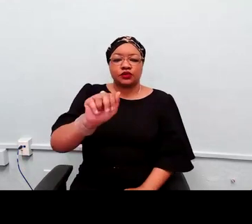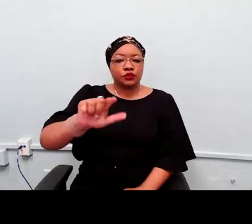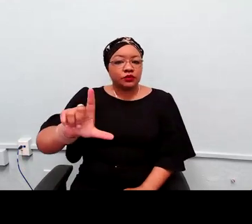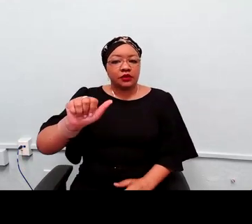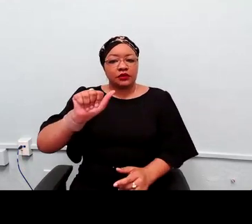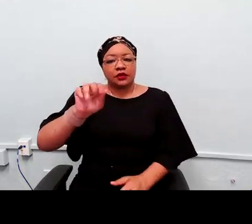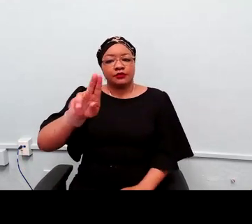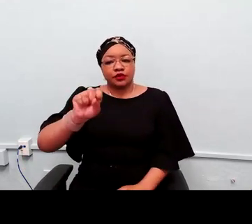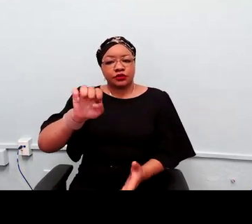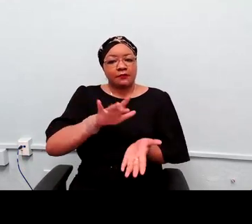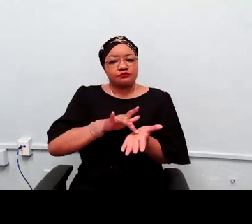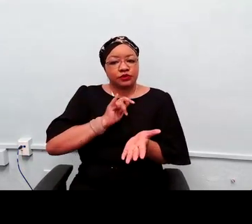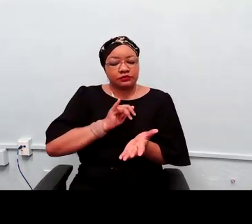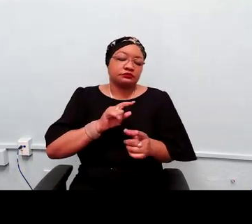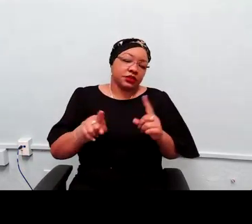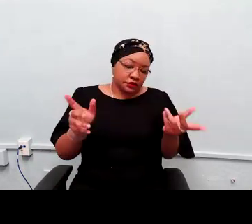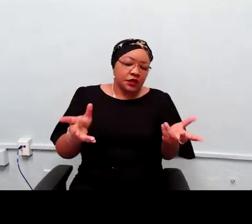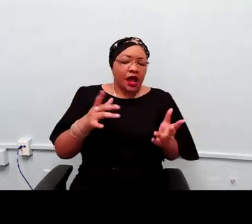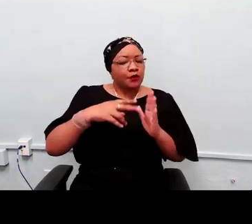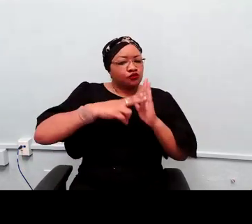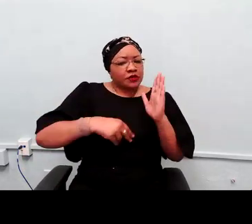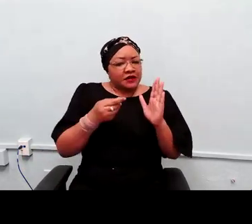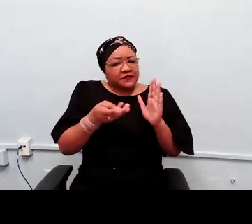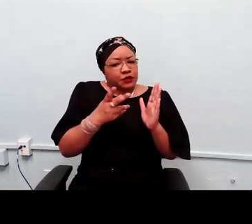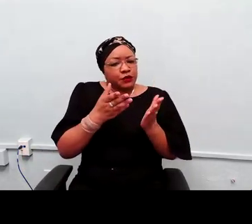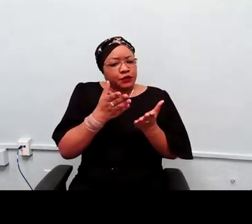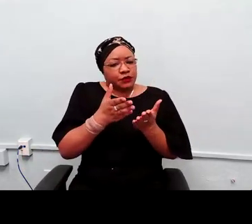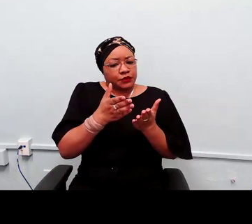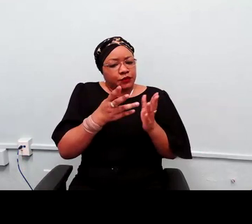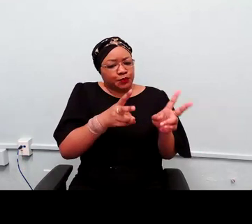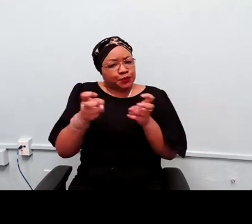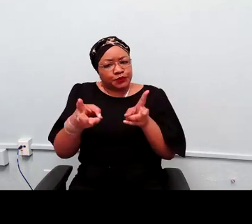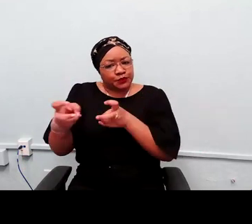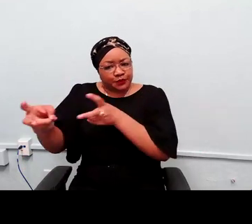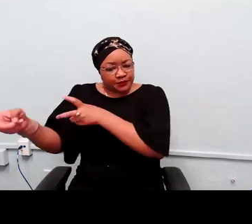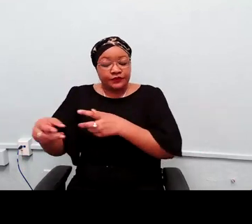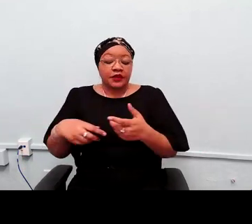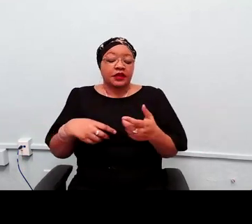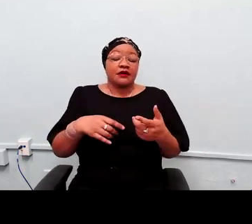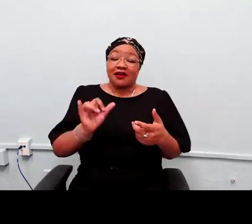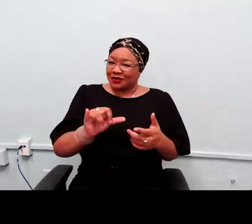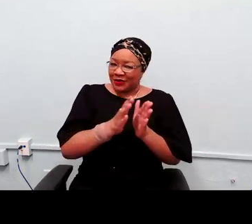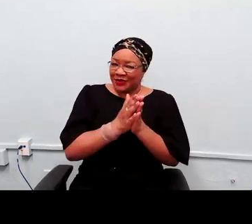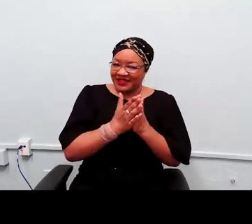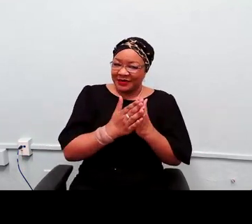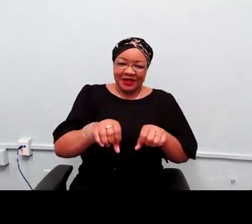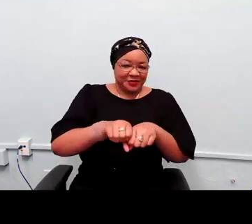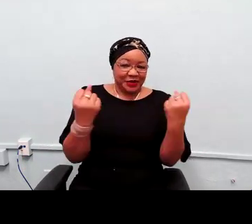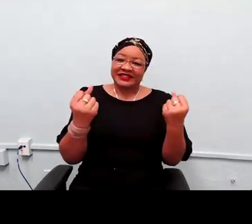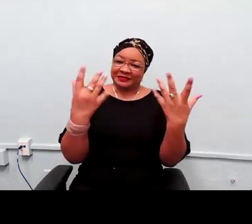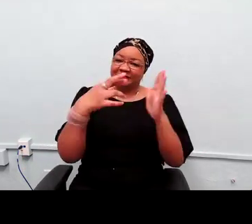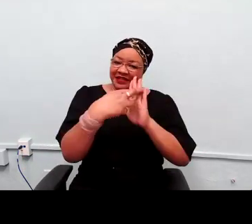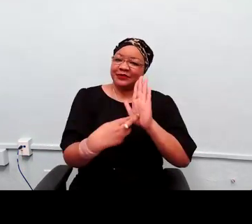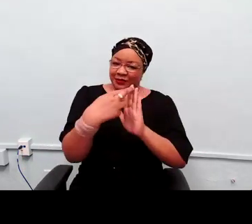going to read a few pieces. The other thing about this book is that it kind of breaks all kinds of rules